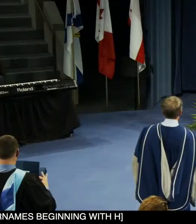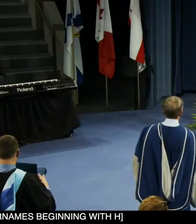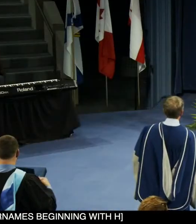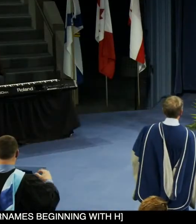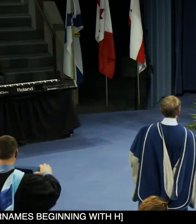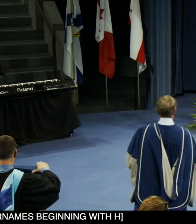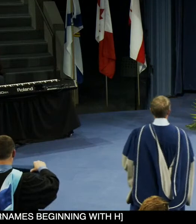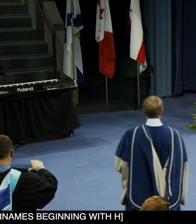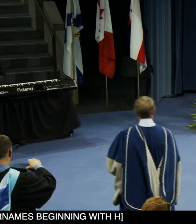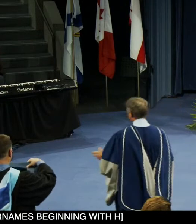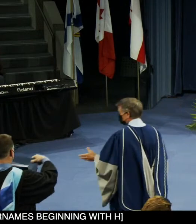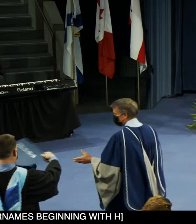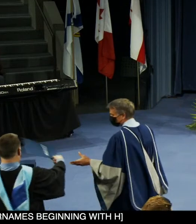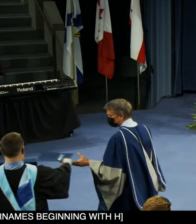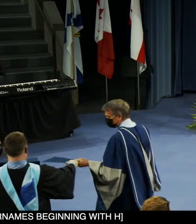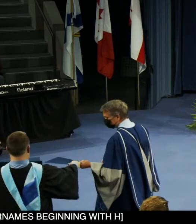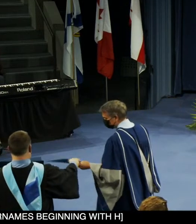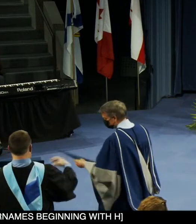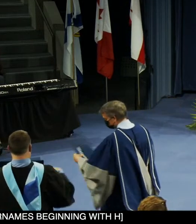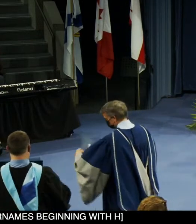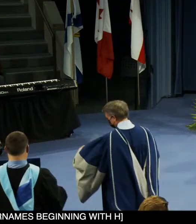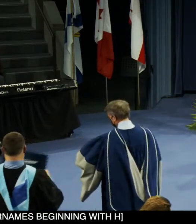Irada Ilyasova.